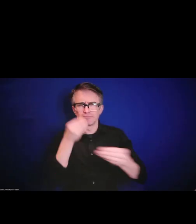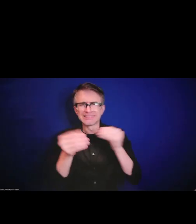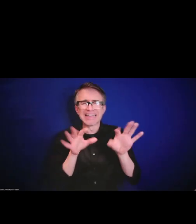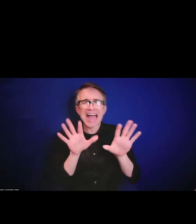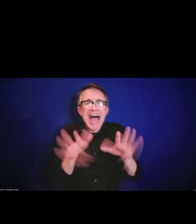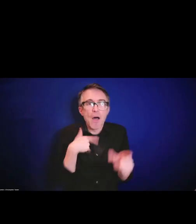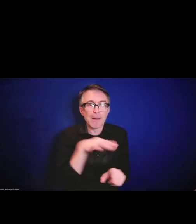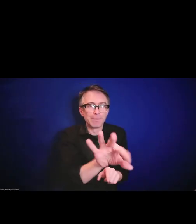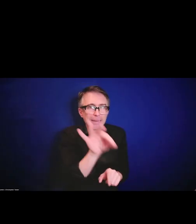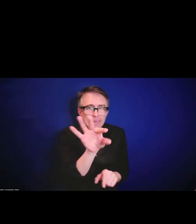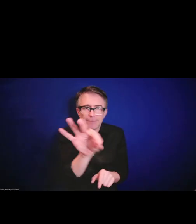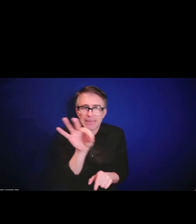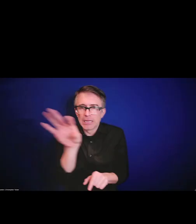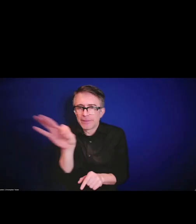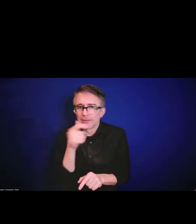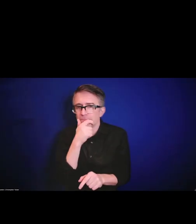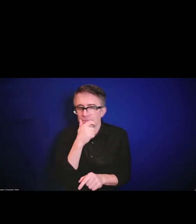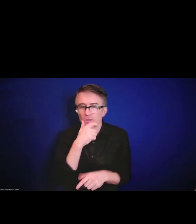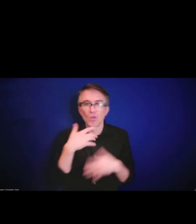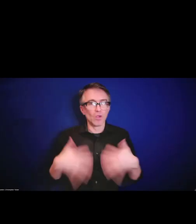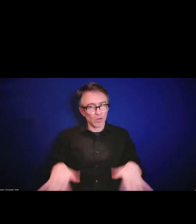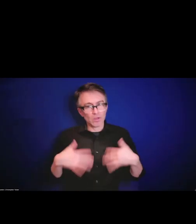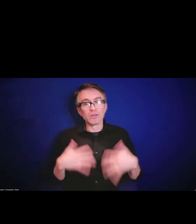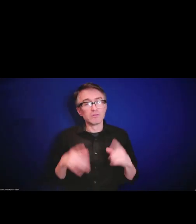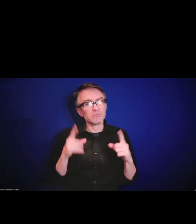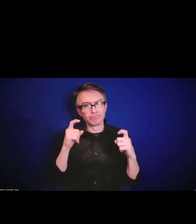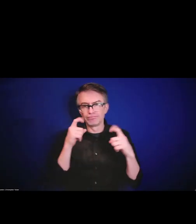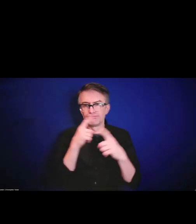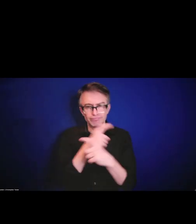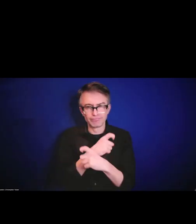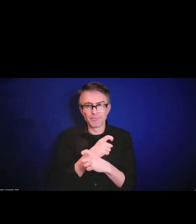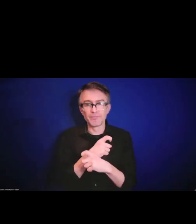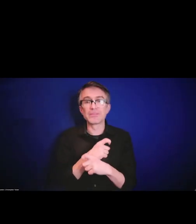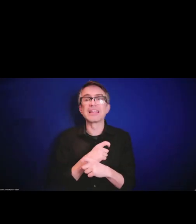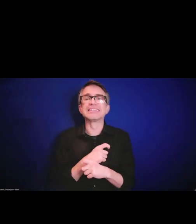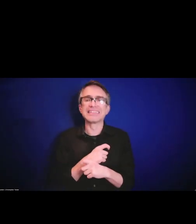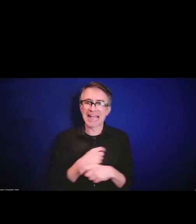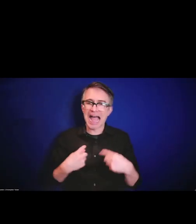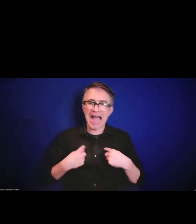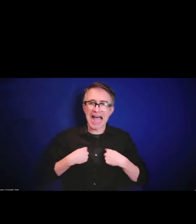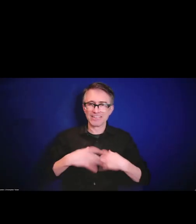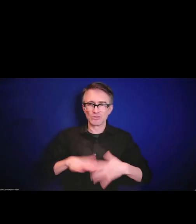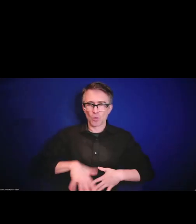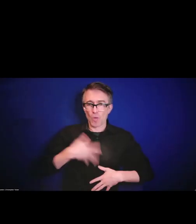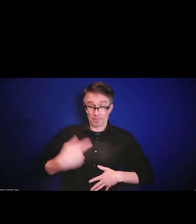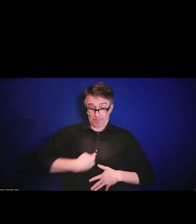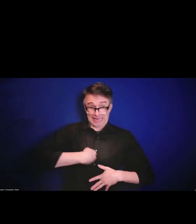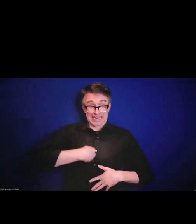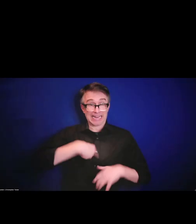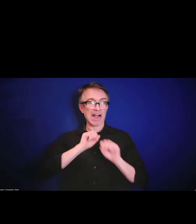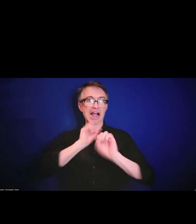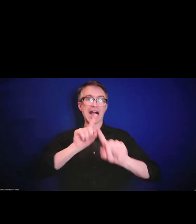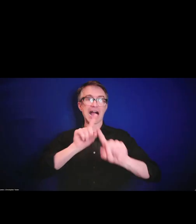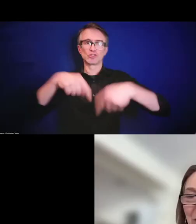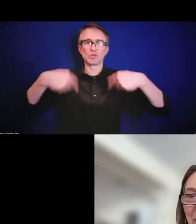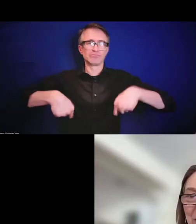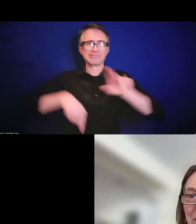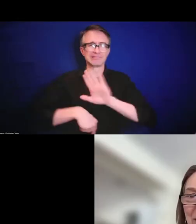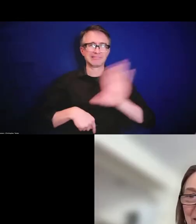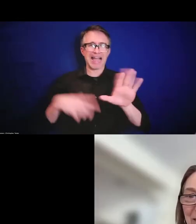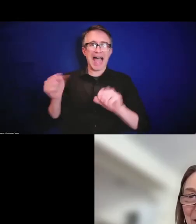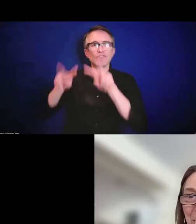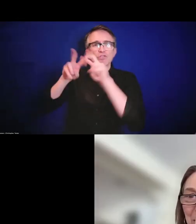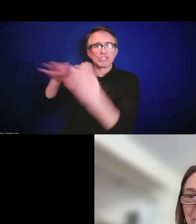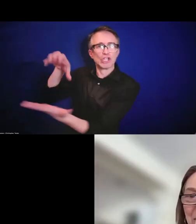So I'm going to sidestep that one a little bit. Okay, sounds good. There is also a follow-up from Jamie on the question